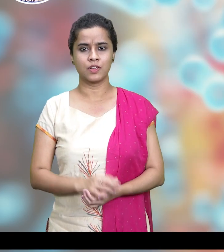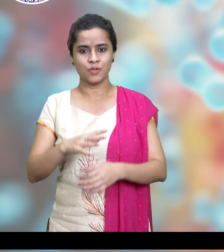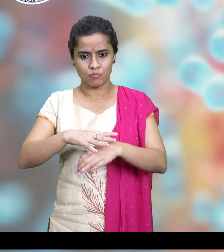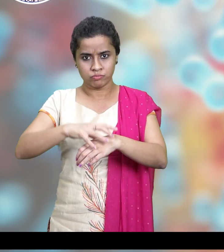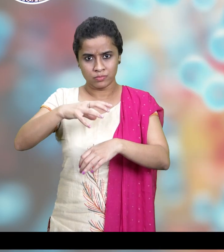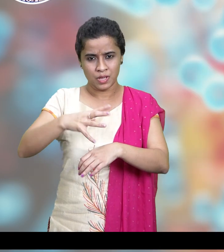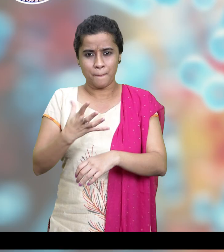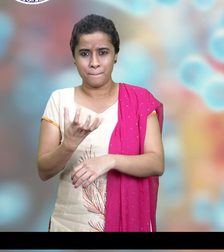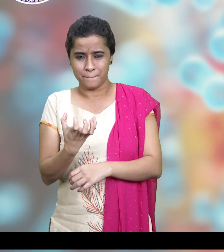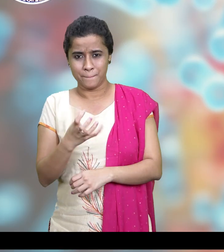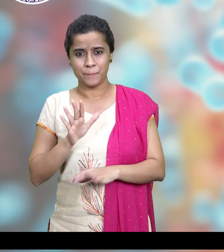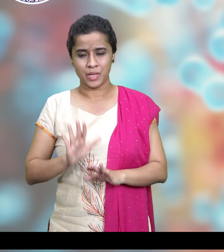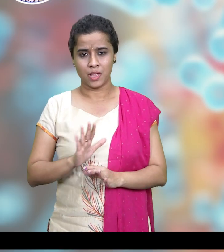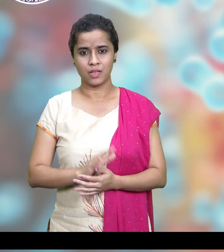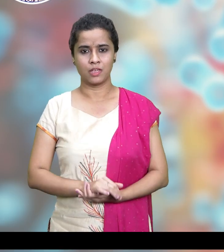swelling and pain,